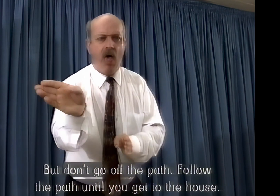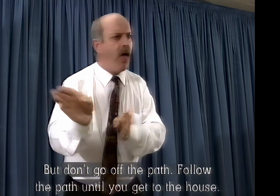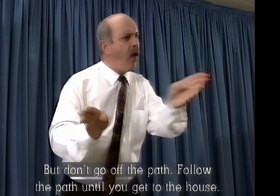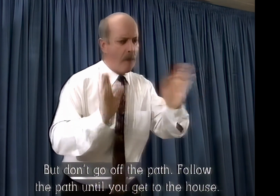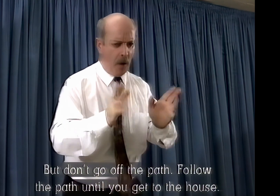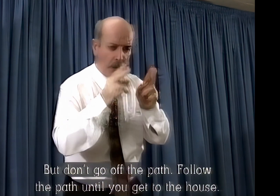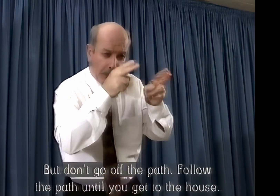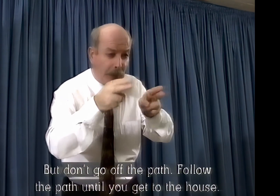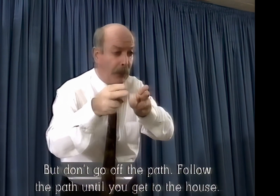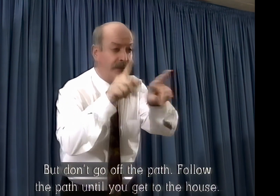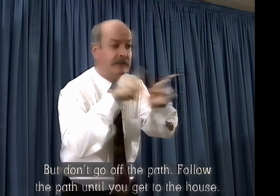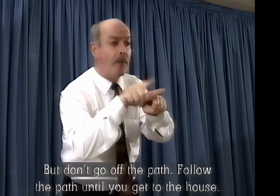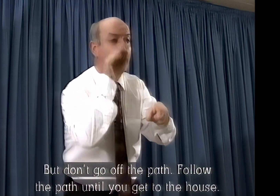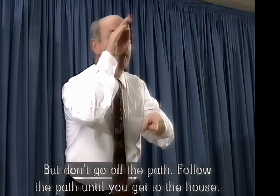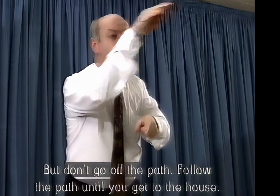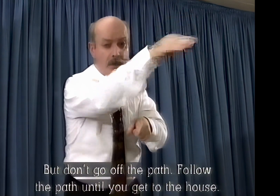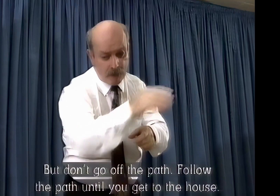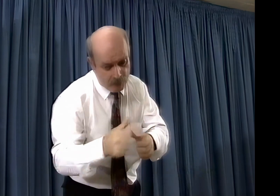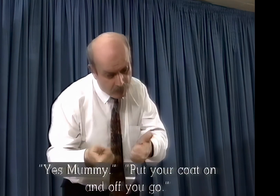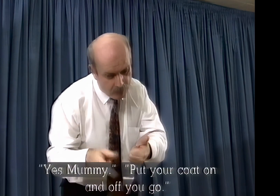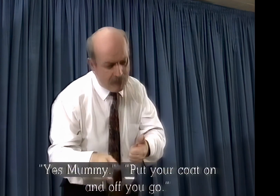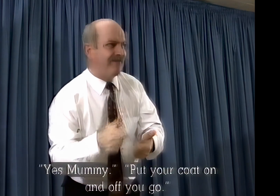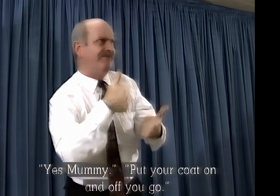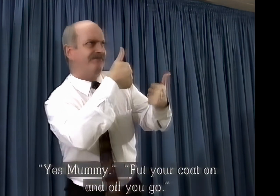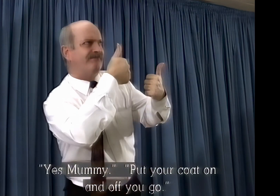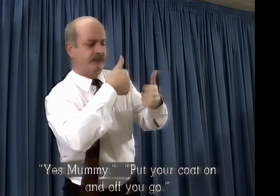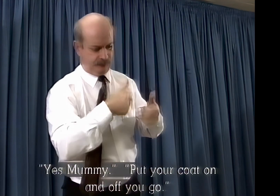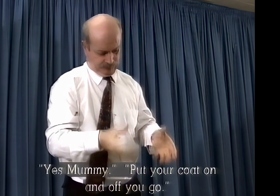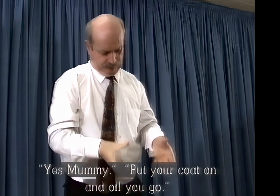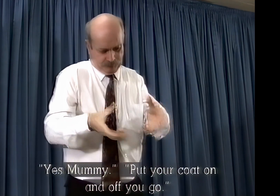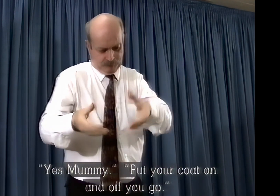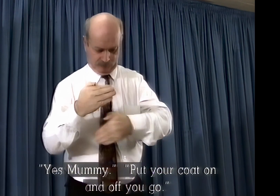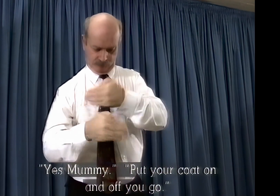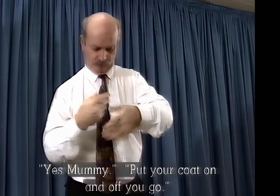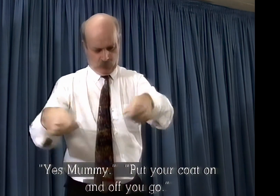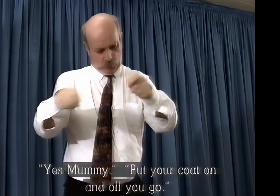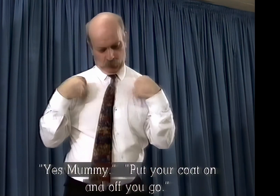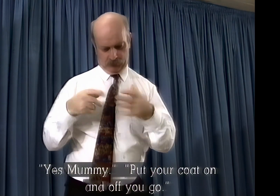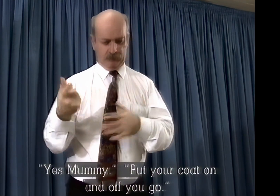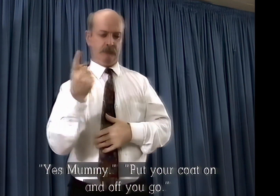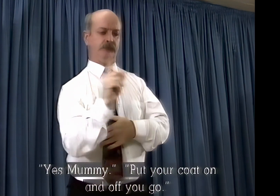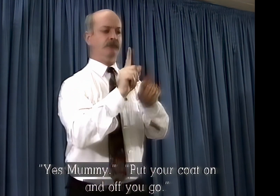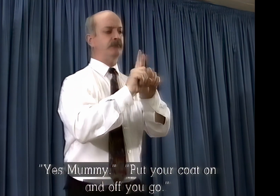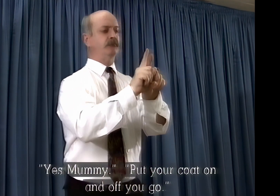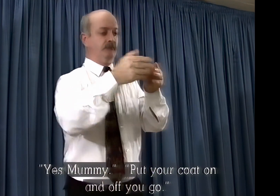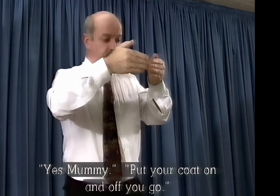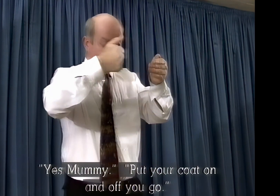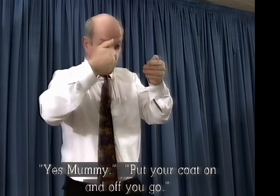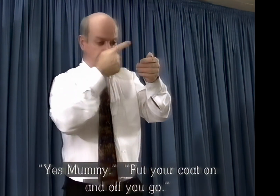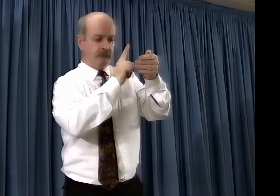listen, don't go off the path. You must follow the path until you get to the house. You promise?" "Yes, Mummy." "Now there you are. Put your coat on, and